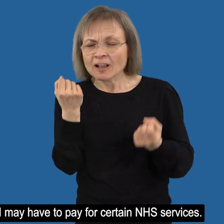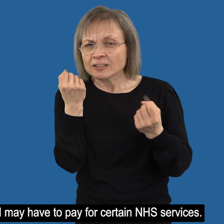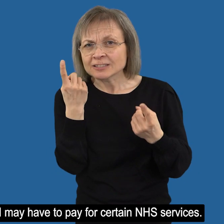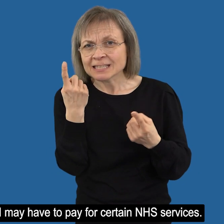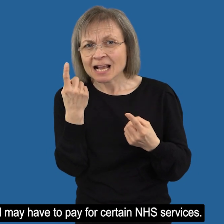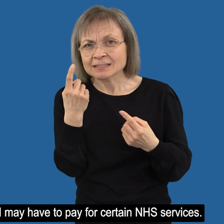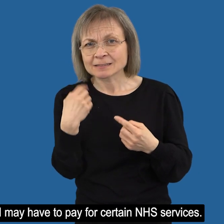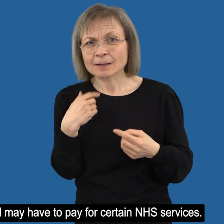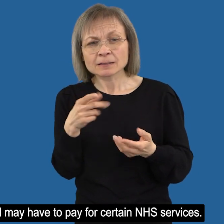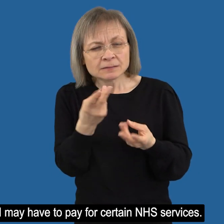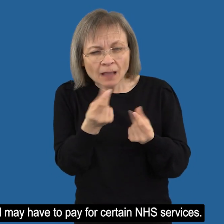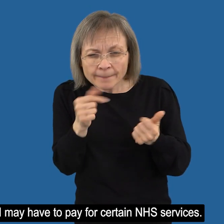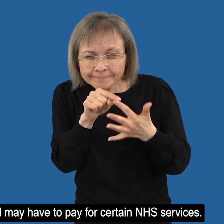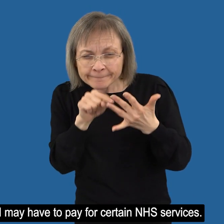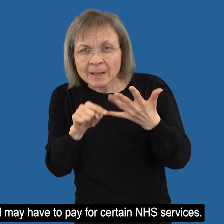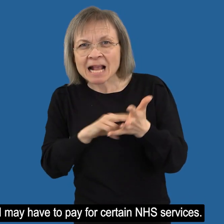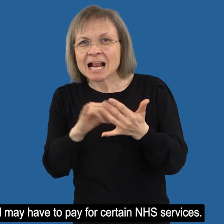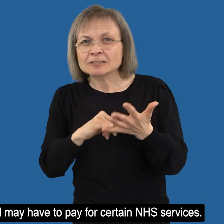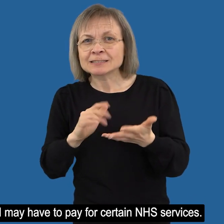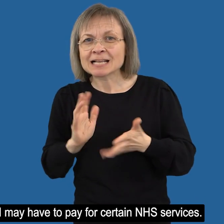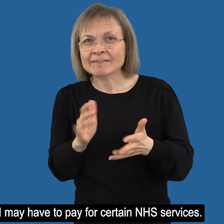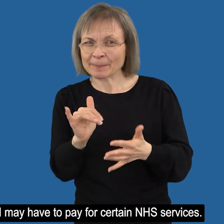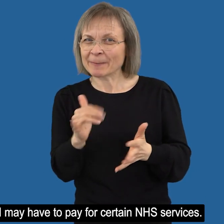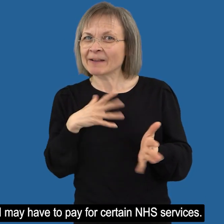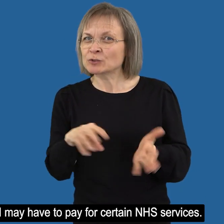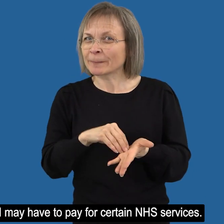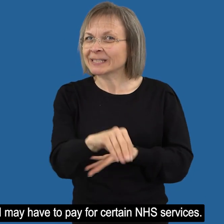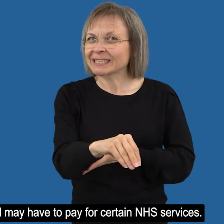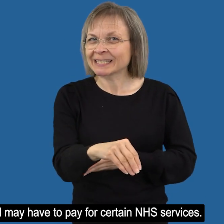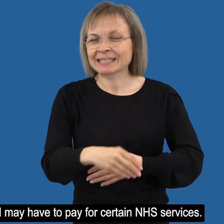I understand that I may have to pay for certain NHS services.